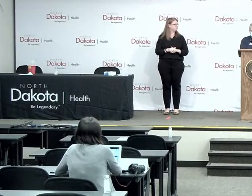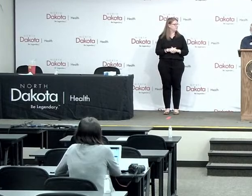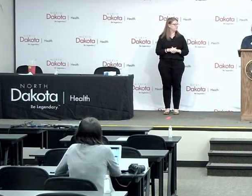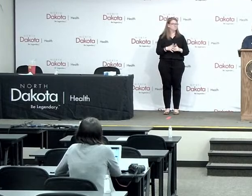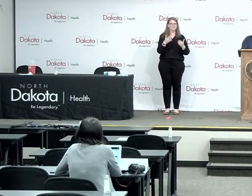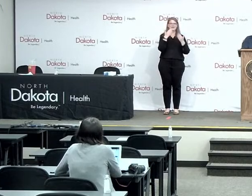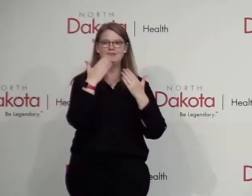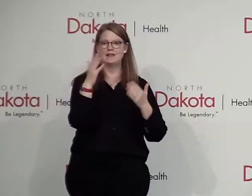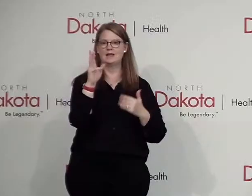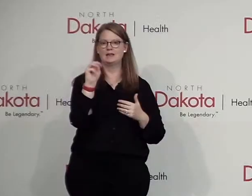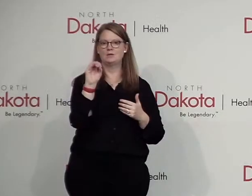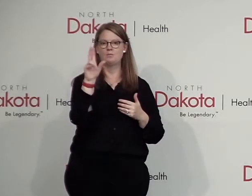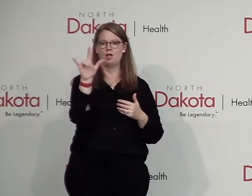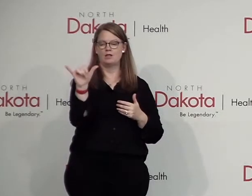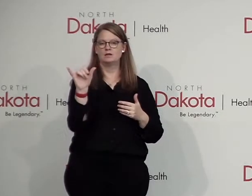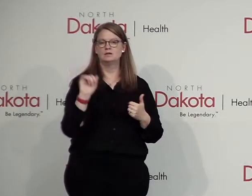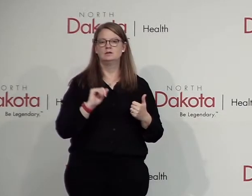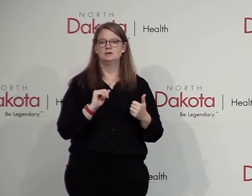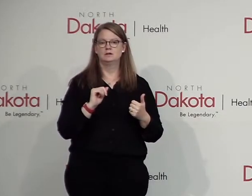Thank you, Molly.